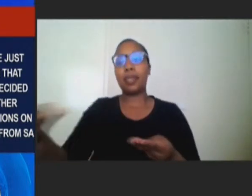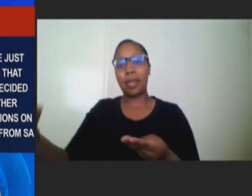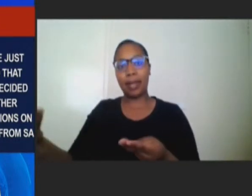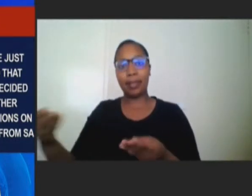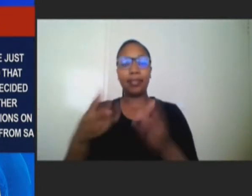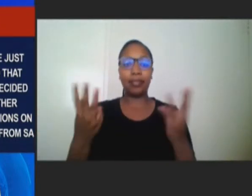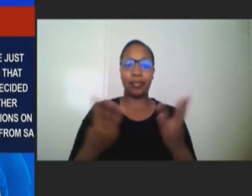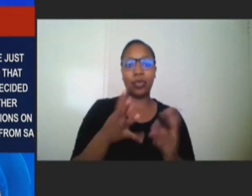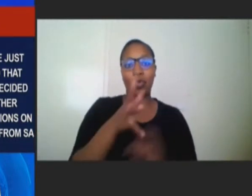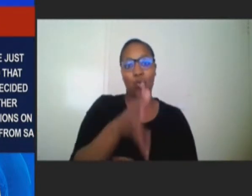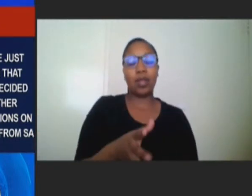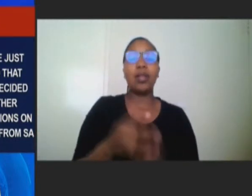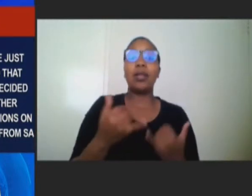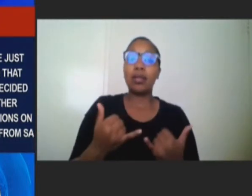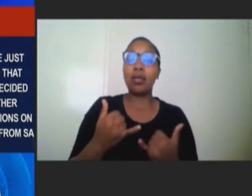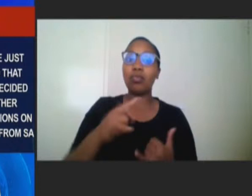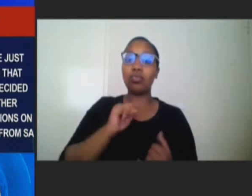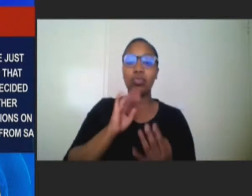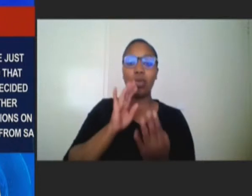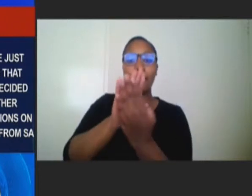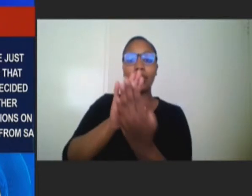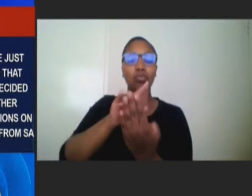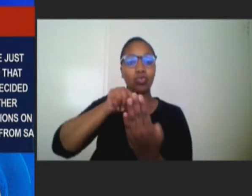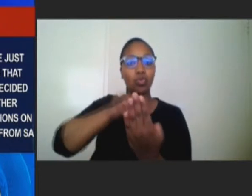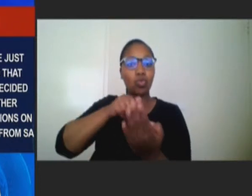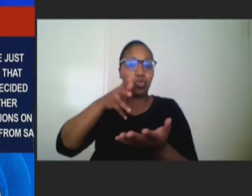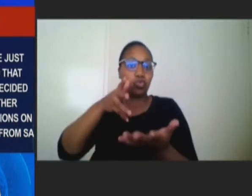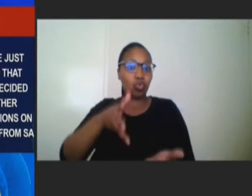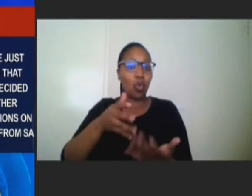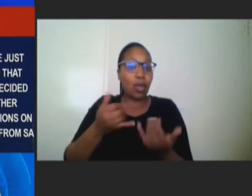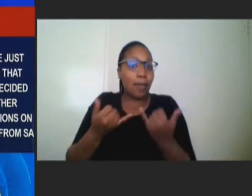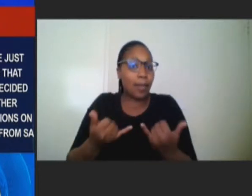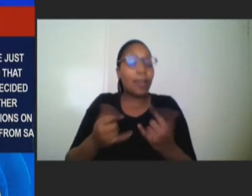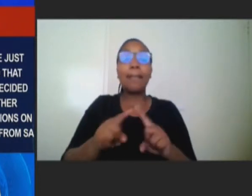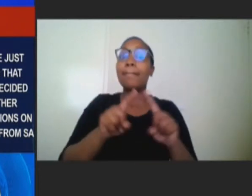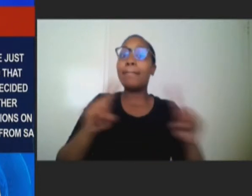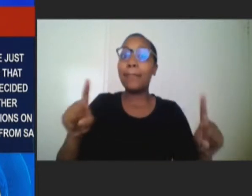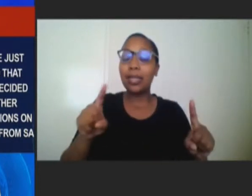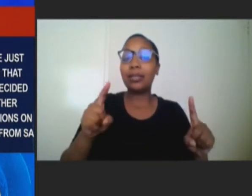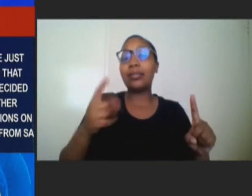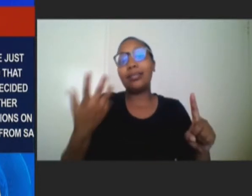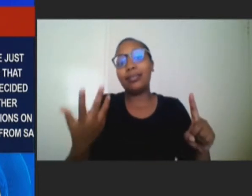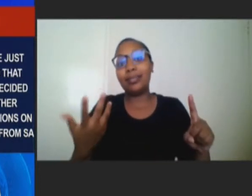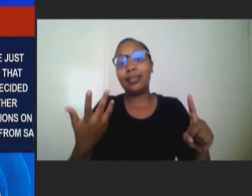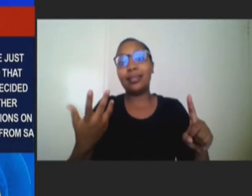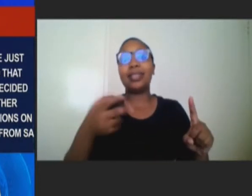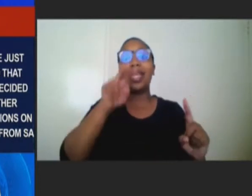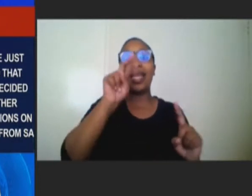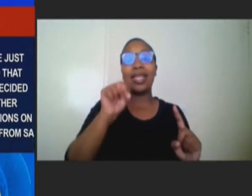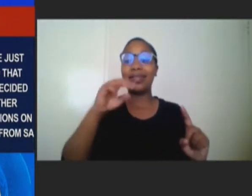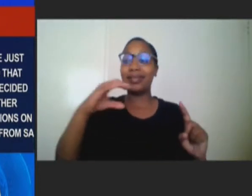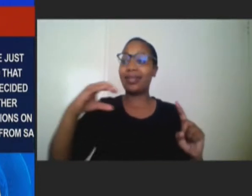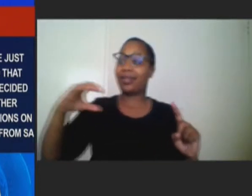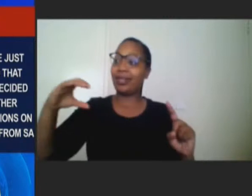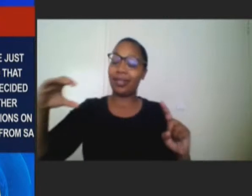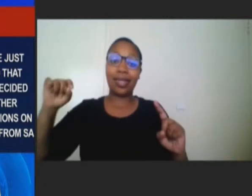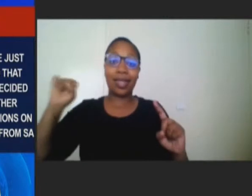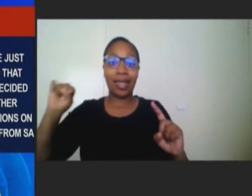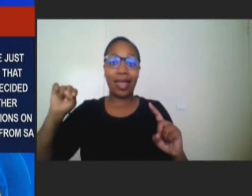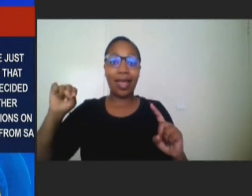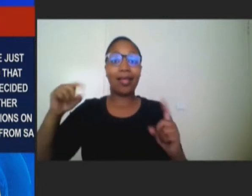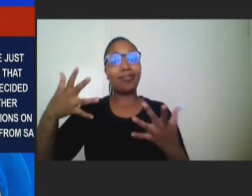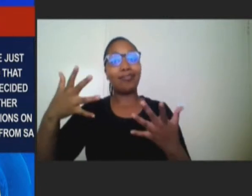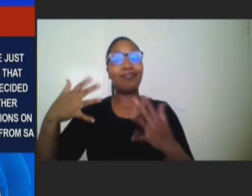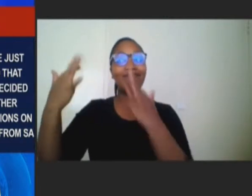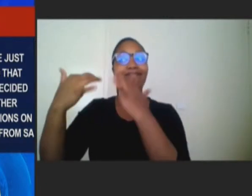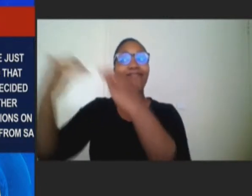really, that's been our approach. But at current, what the NCCC and Cabinet have decided is that the